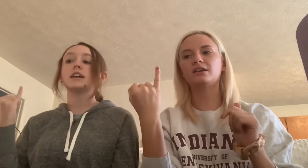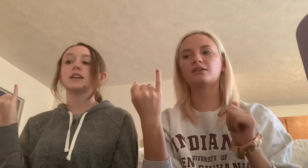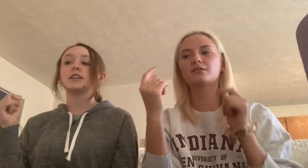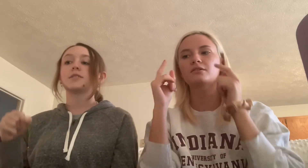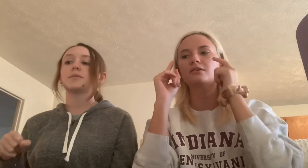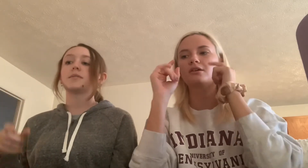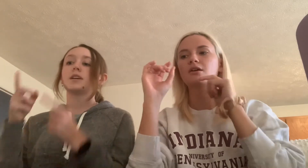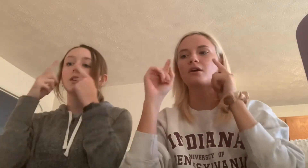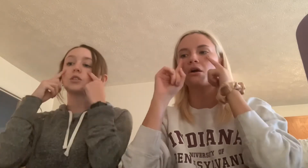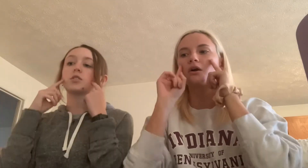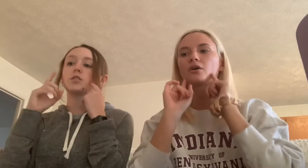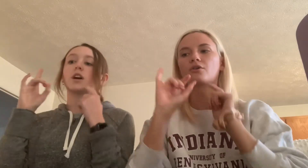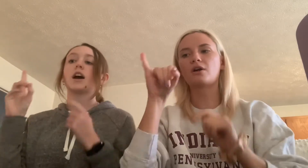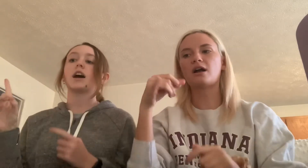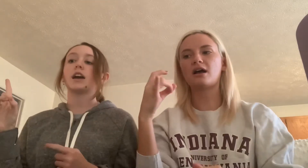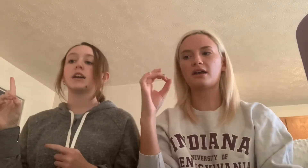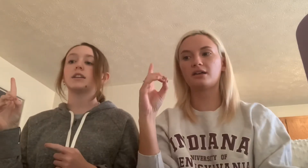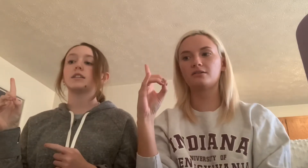crying, cried,